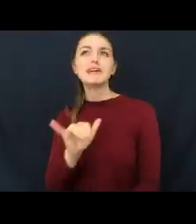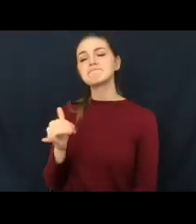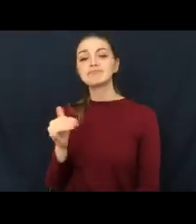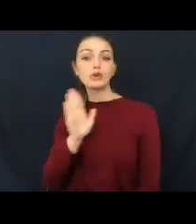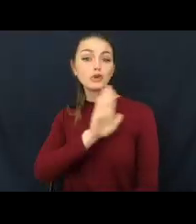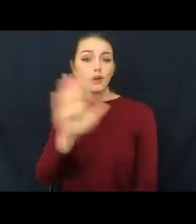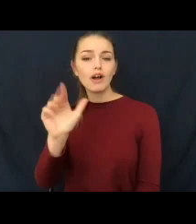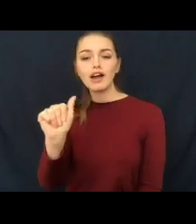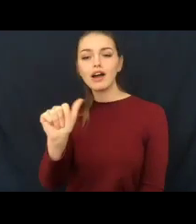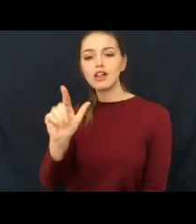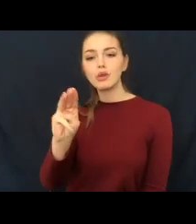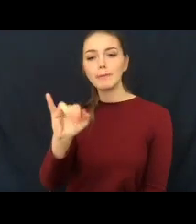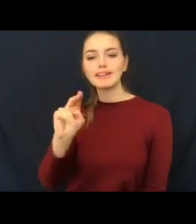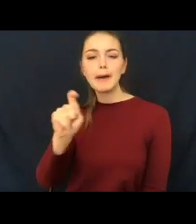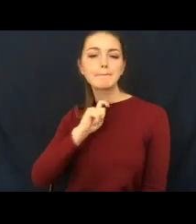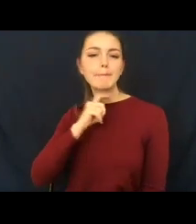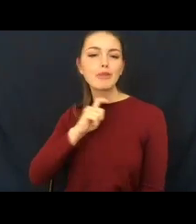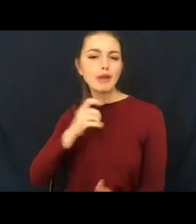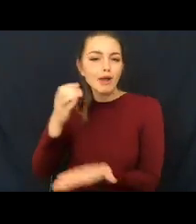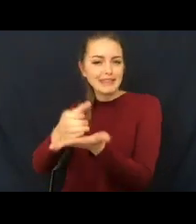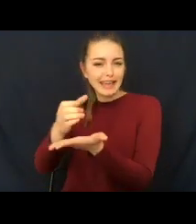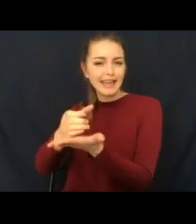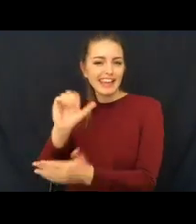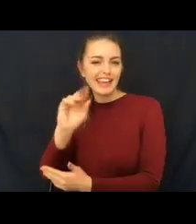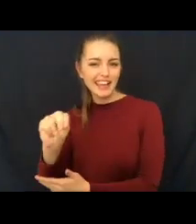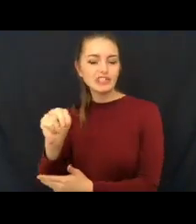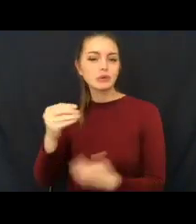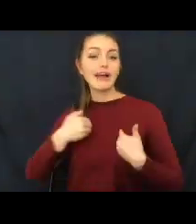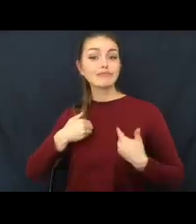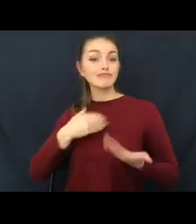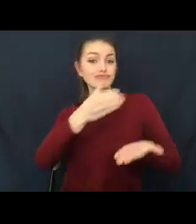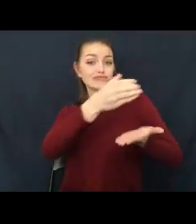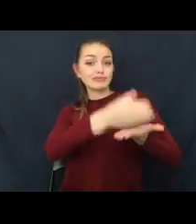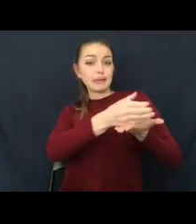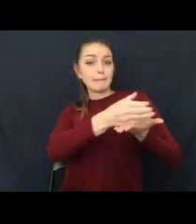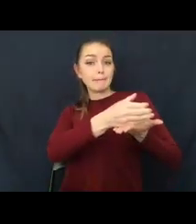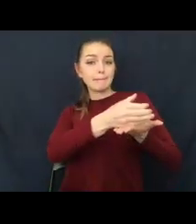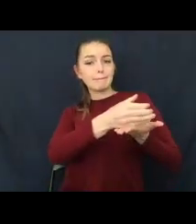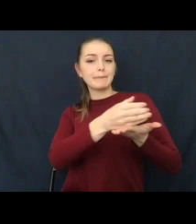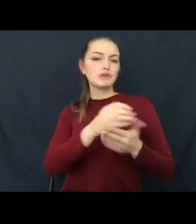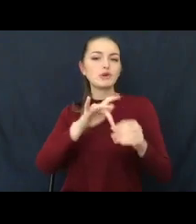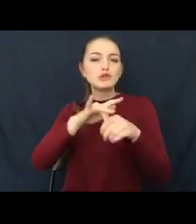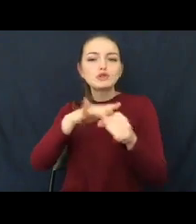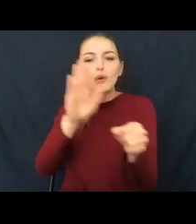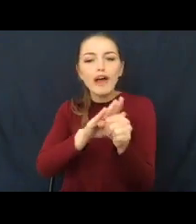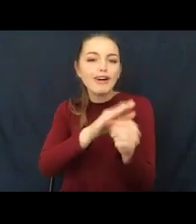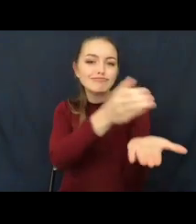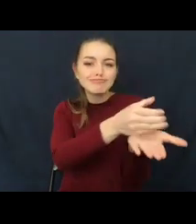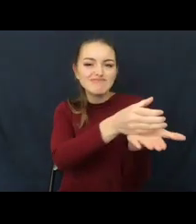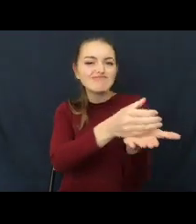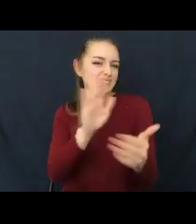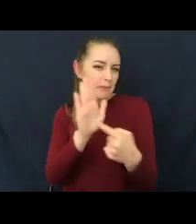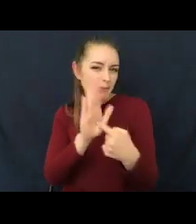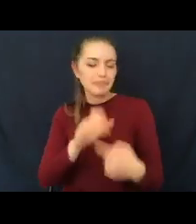even like your aluminum cans, you've had your Coke, your Pep, your soda, and